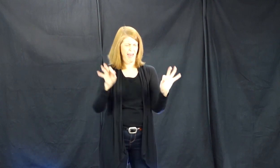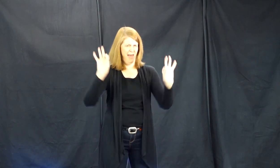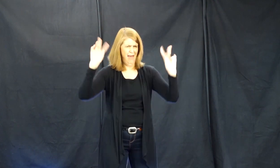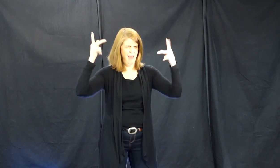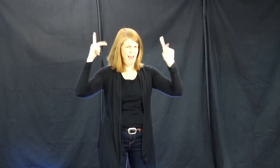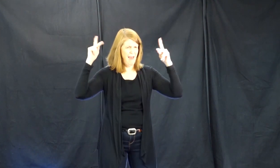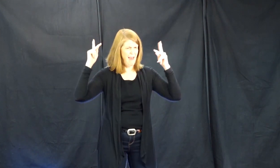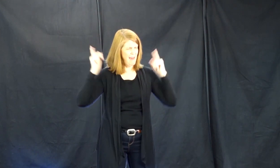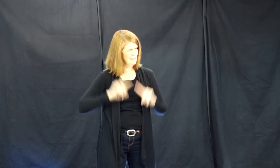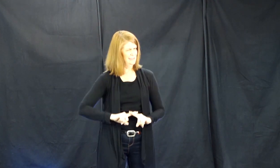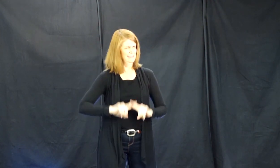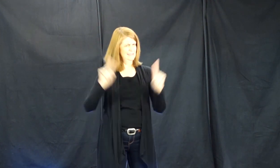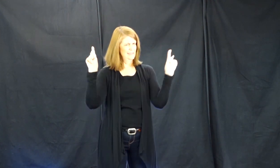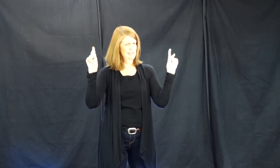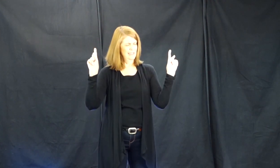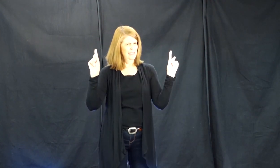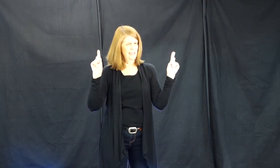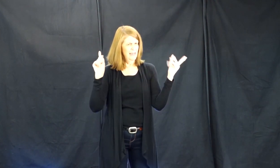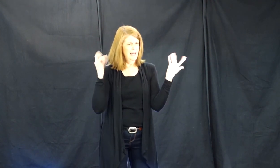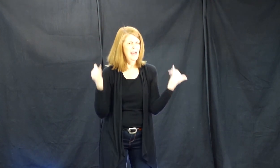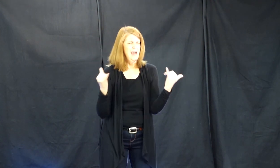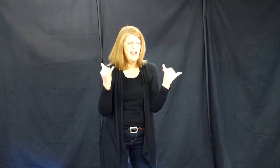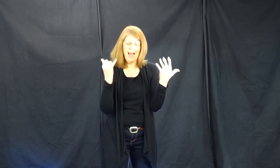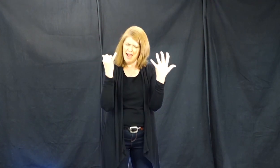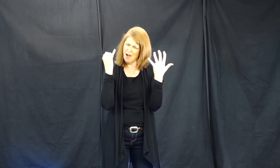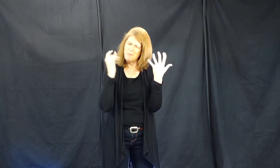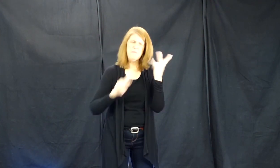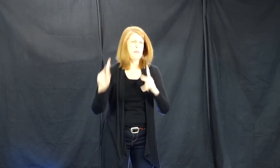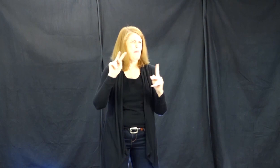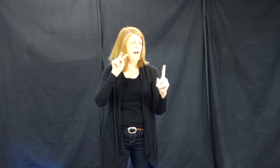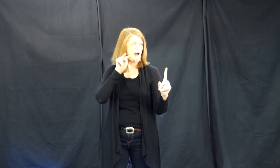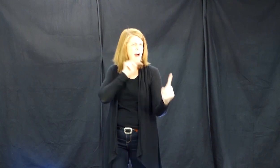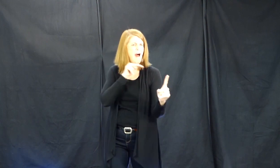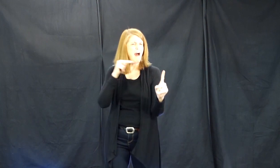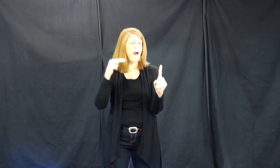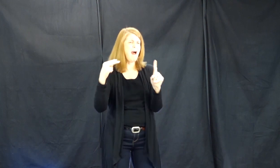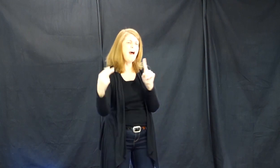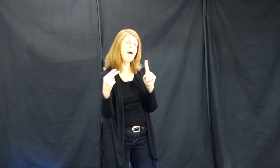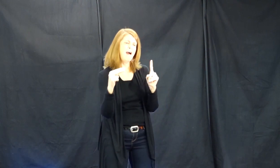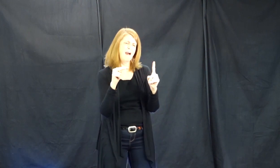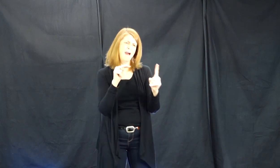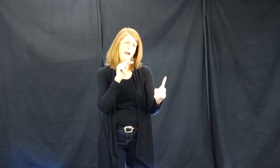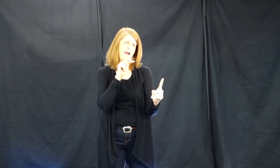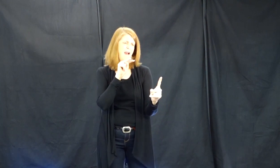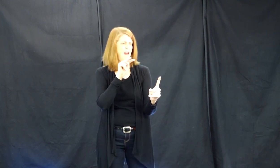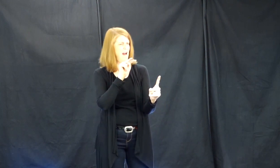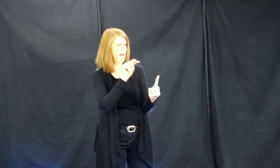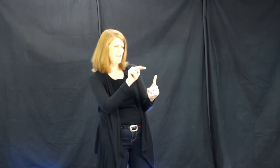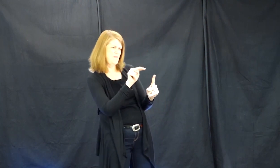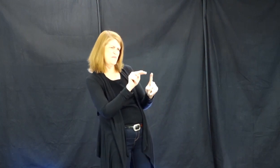are paranoid in every paragraph. How they perceive you.